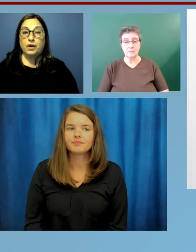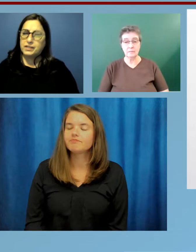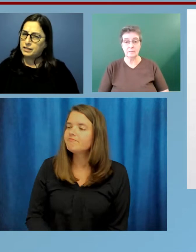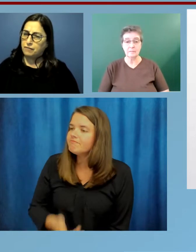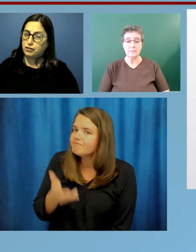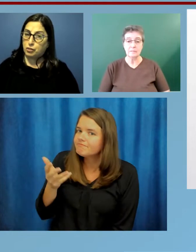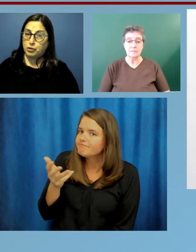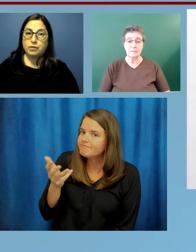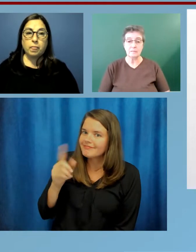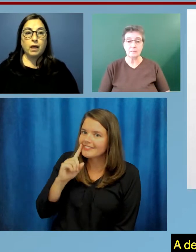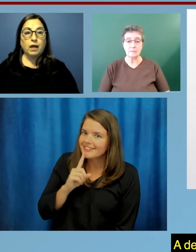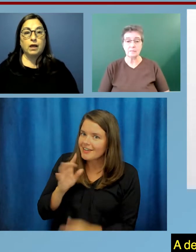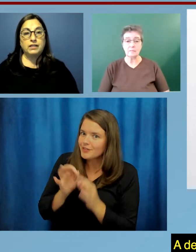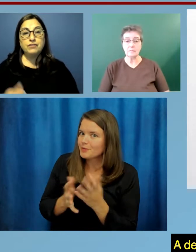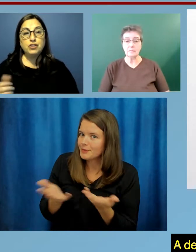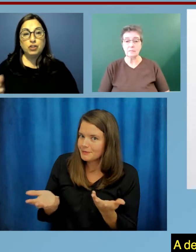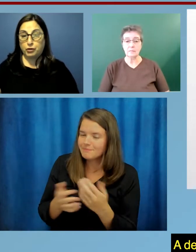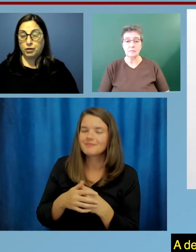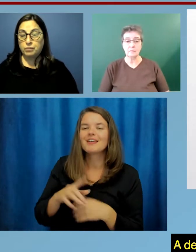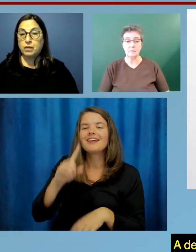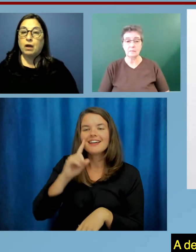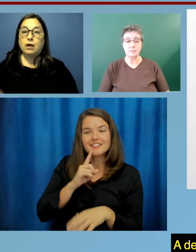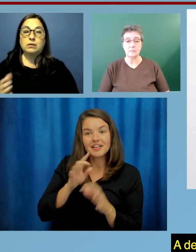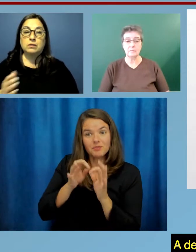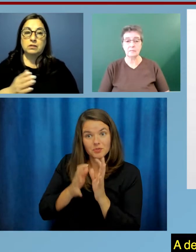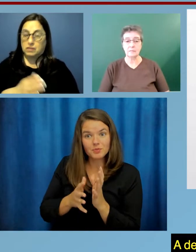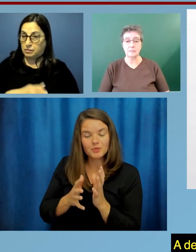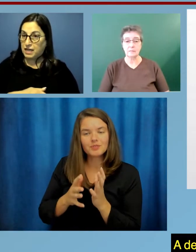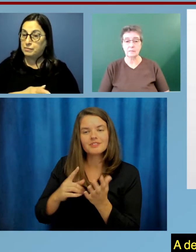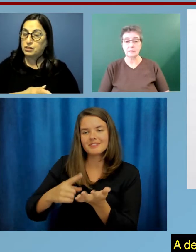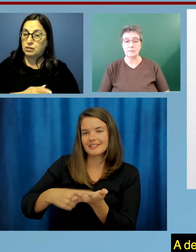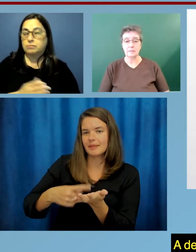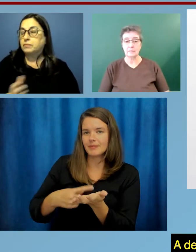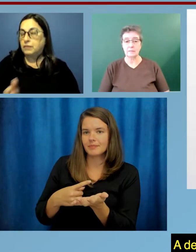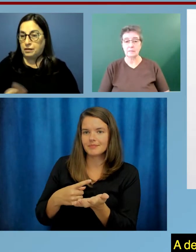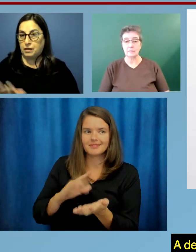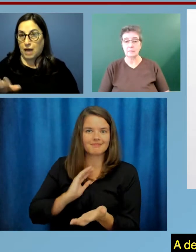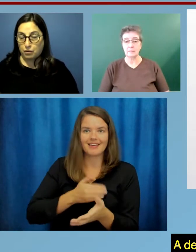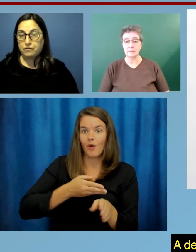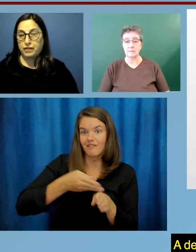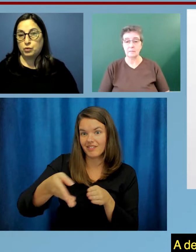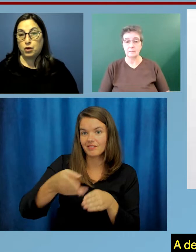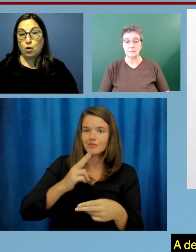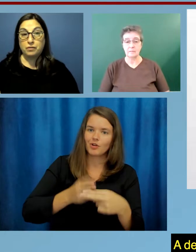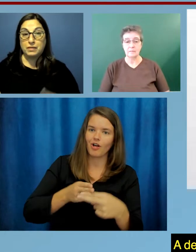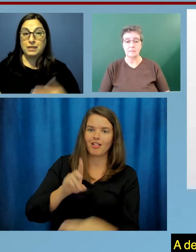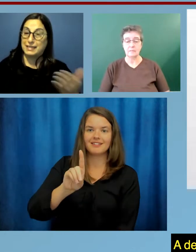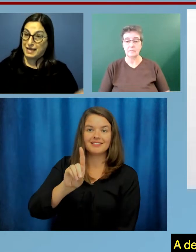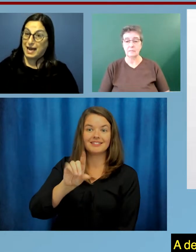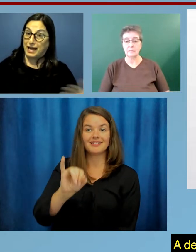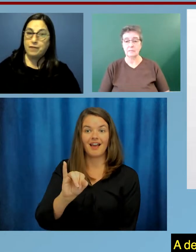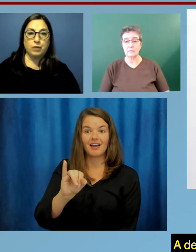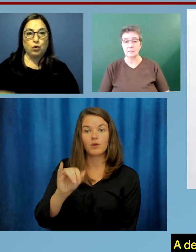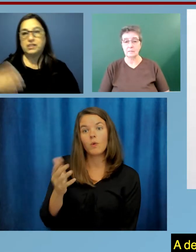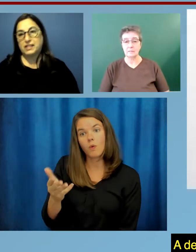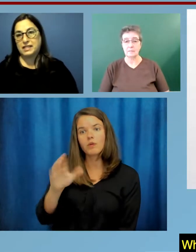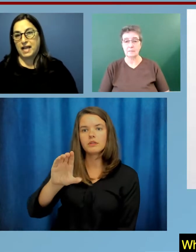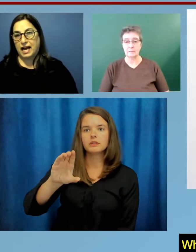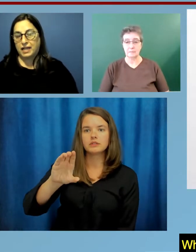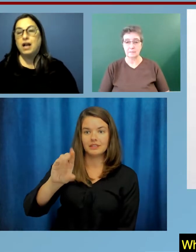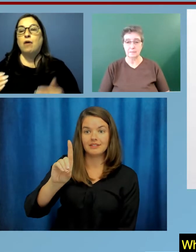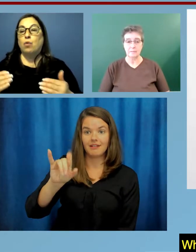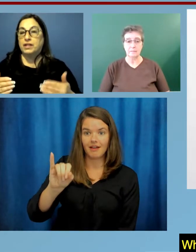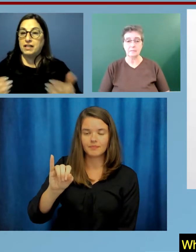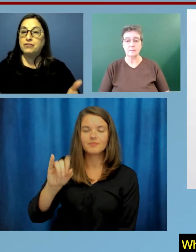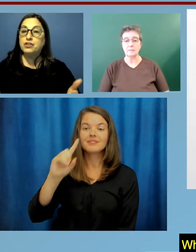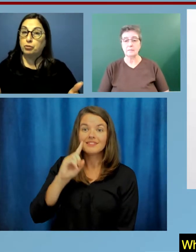So what is a deaf interpreter? A deaf interpreter, sometimes in our field, we call them DI or